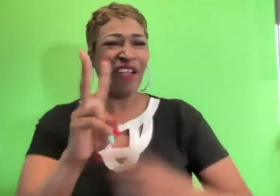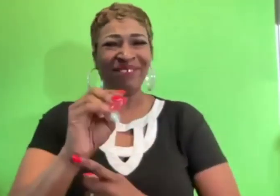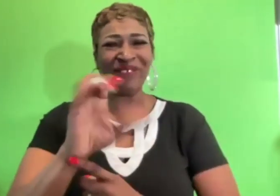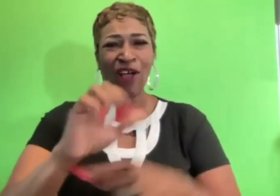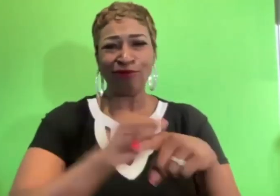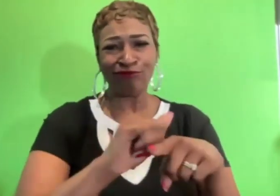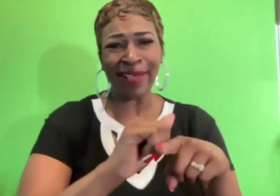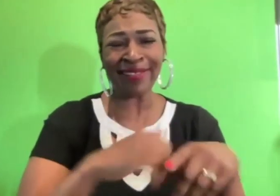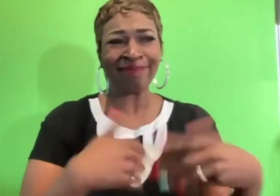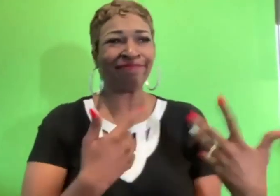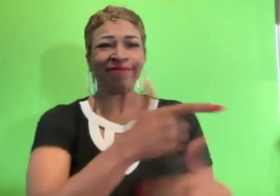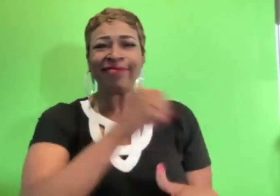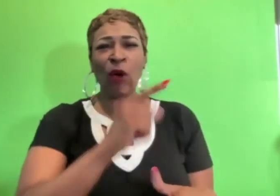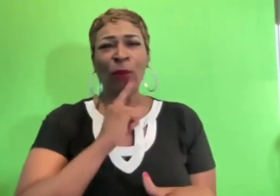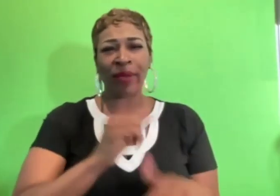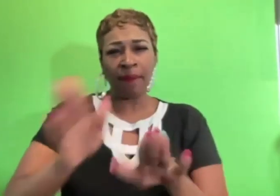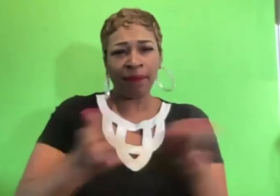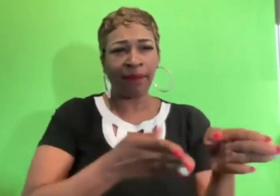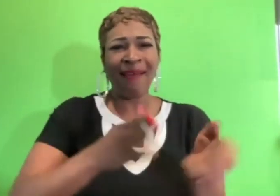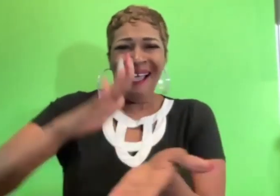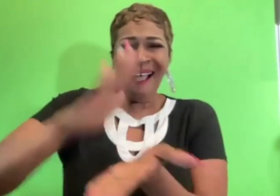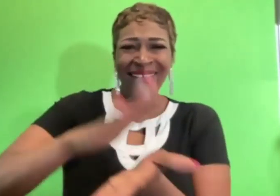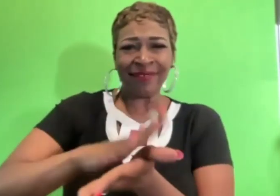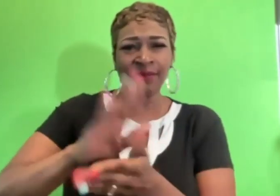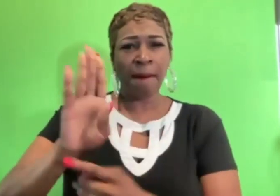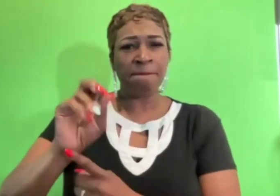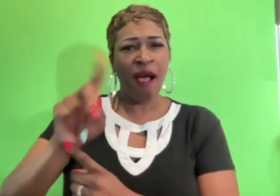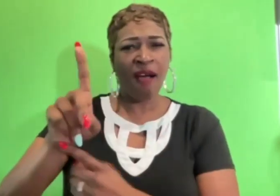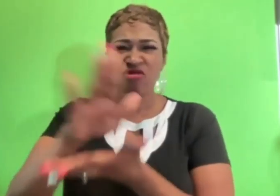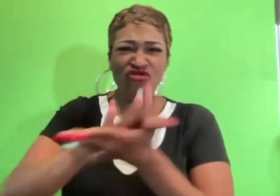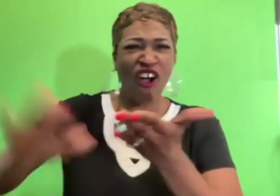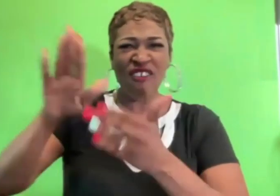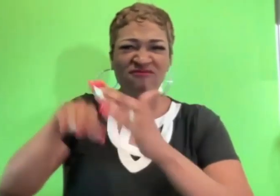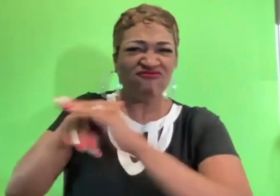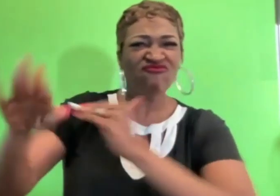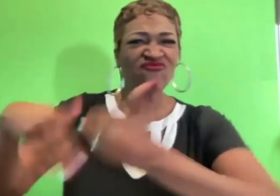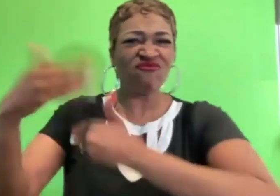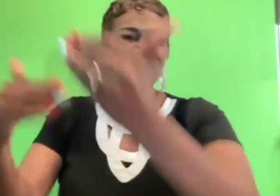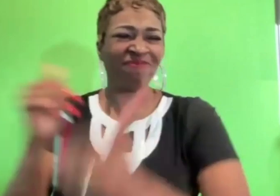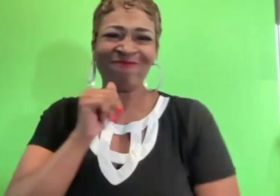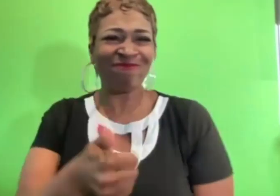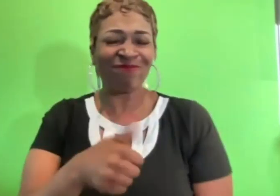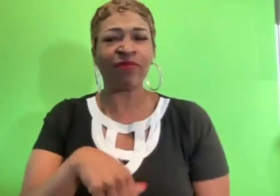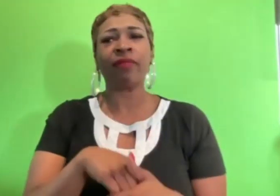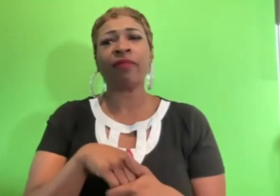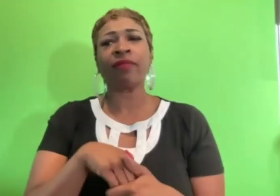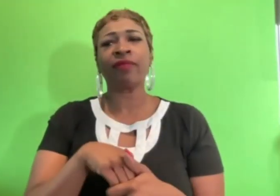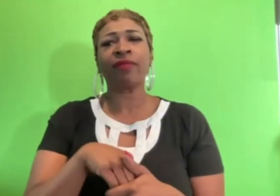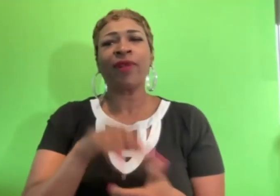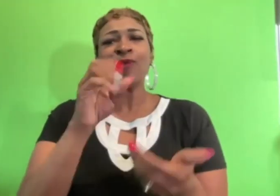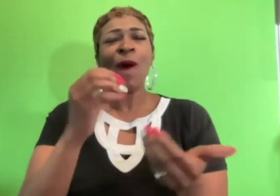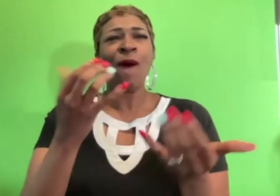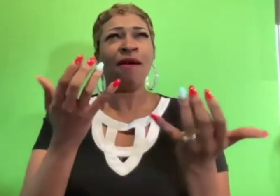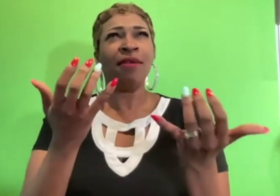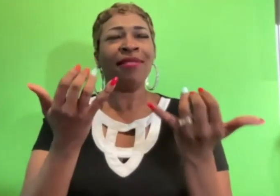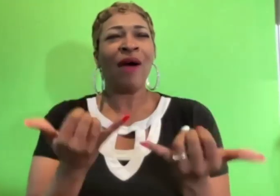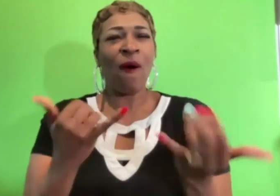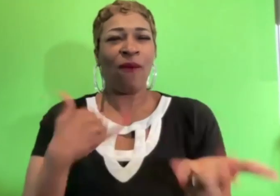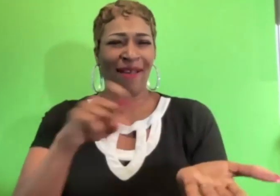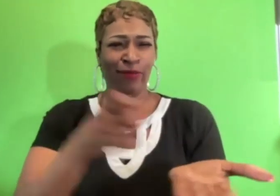And as a Black deaf person, my identity was much more associated with being Black, because that was how people saw